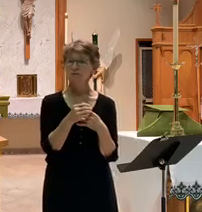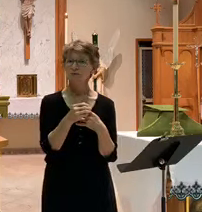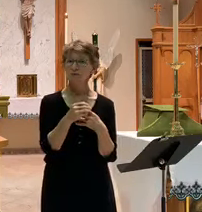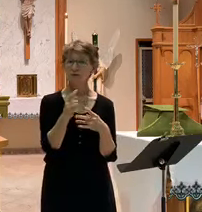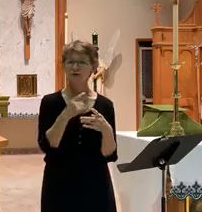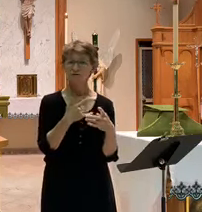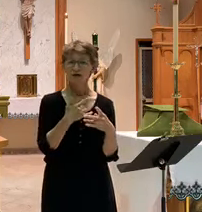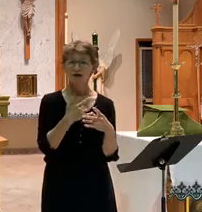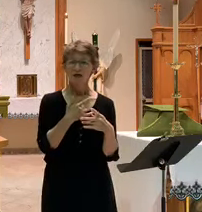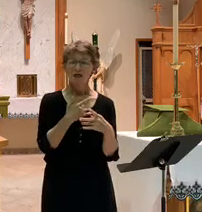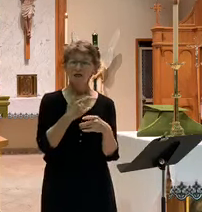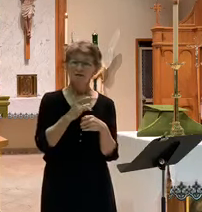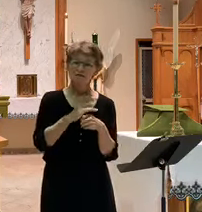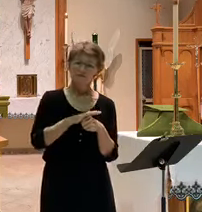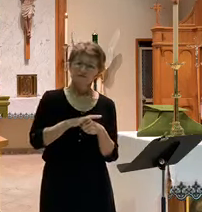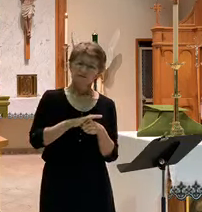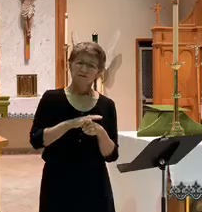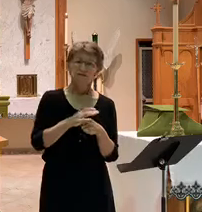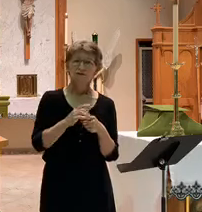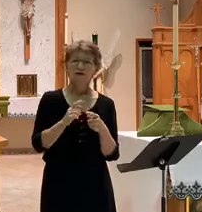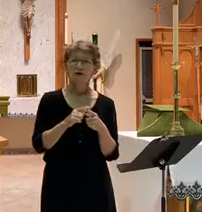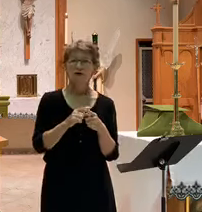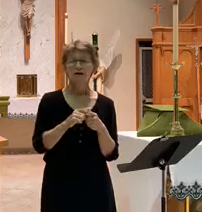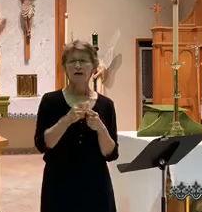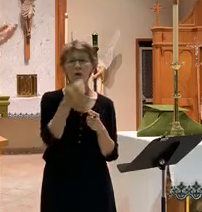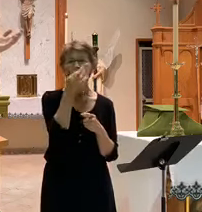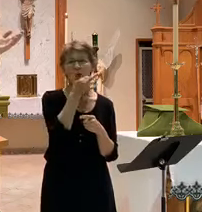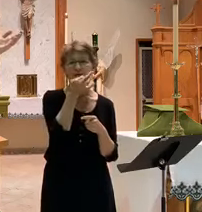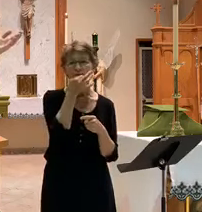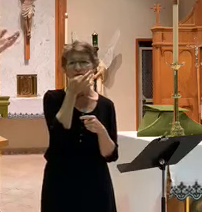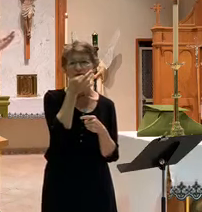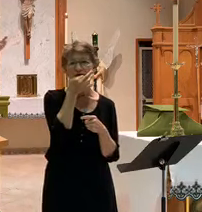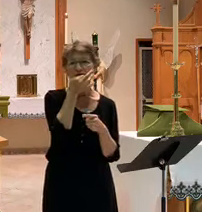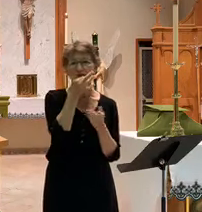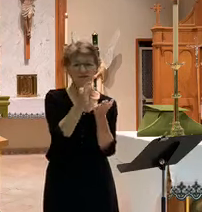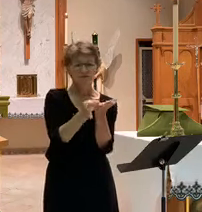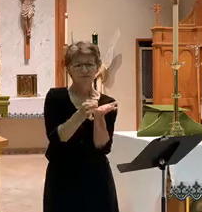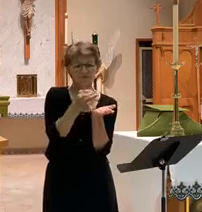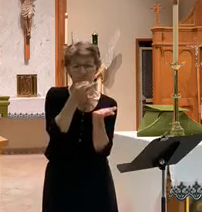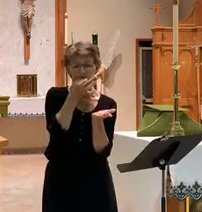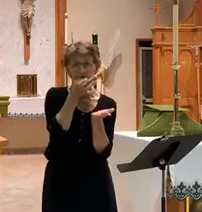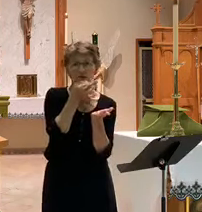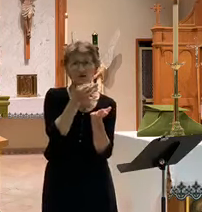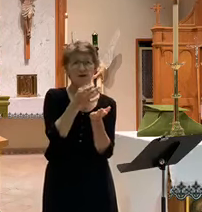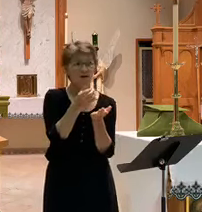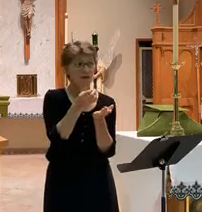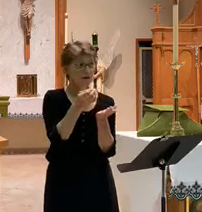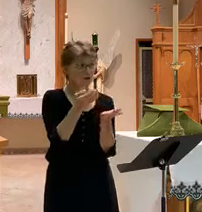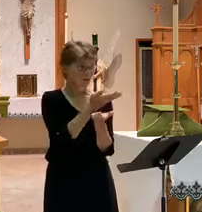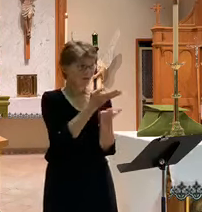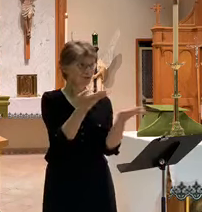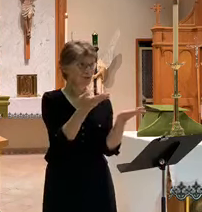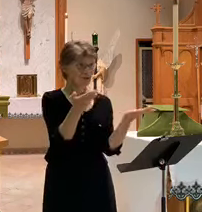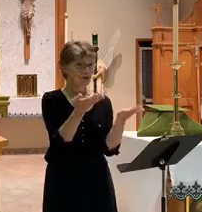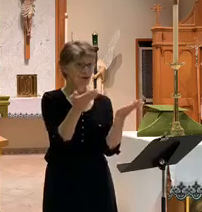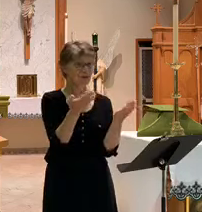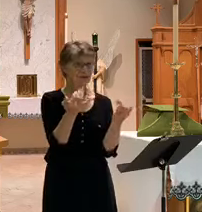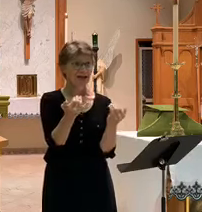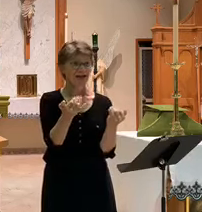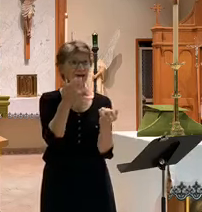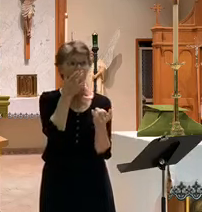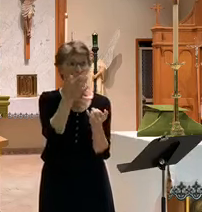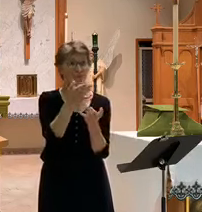what I suggest is Holy Communion. And you here who are here at St. Joseph's today are going to receive Holy Communion